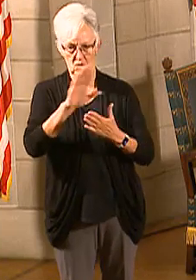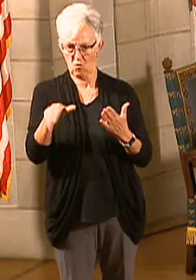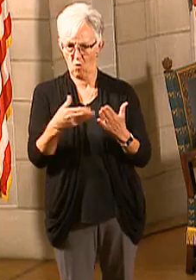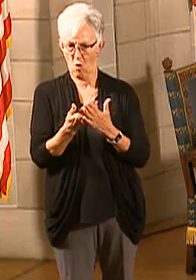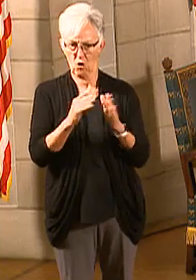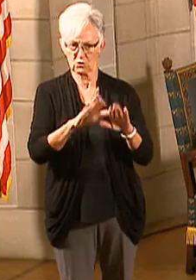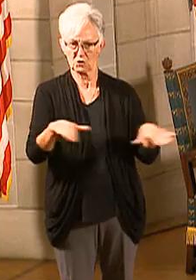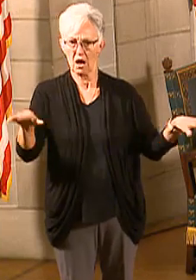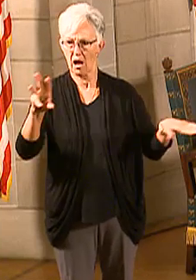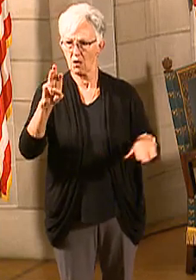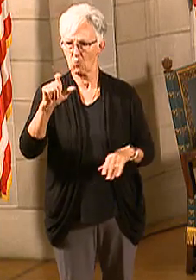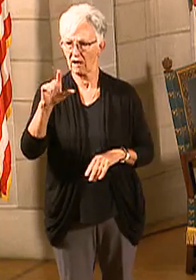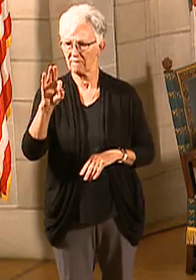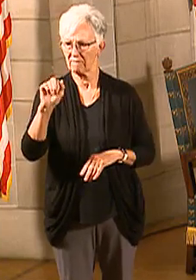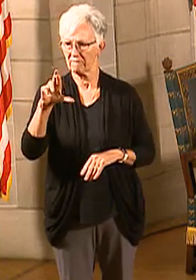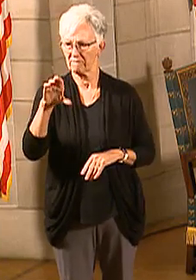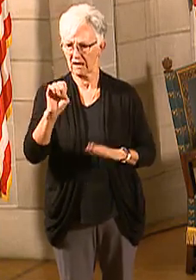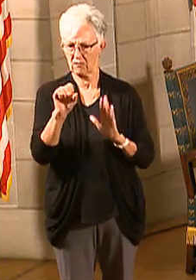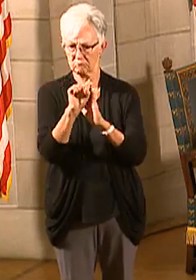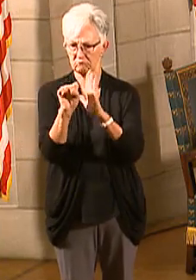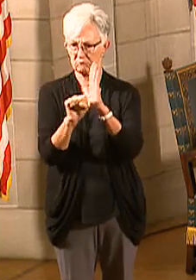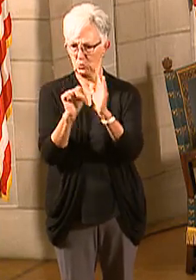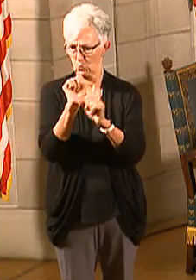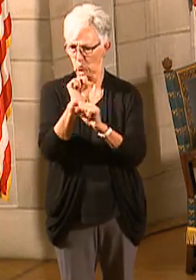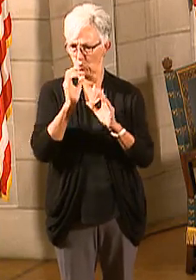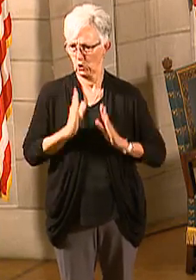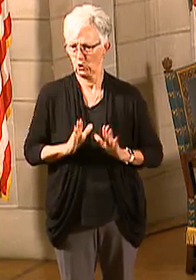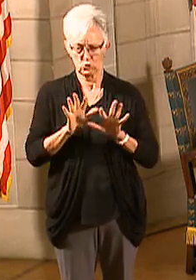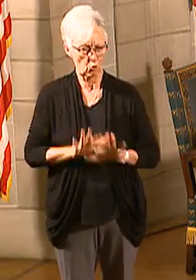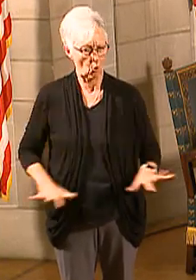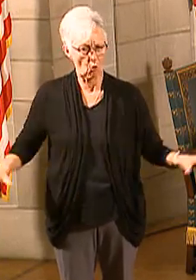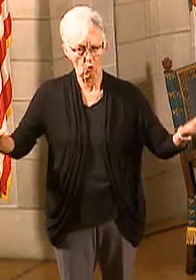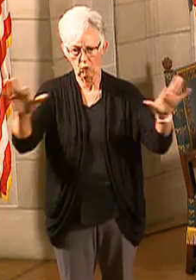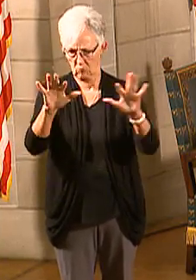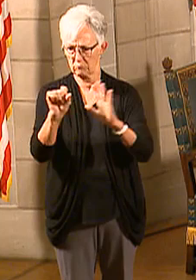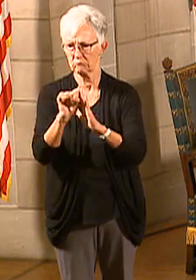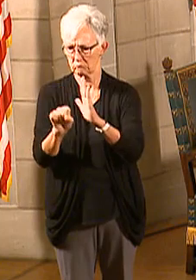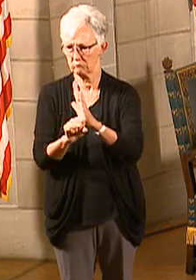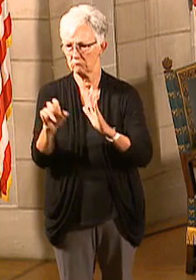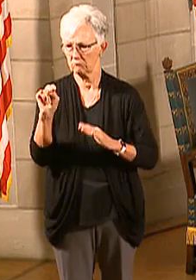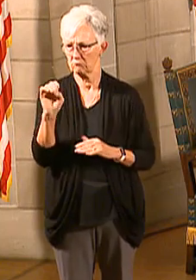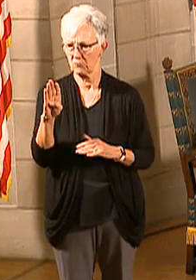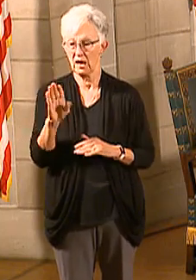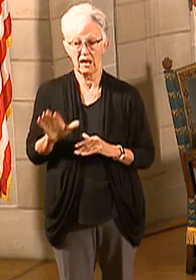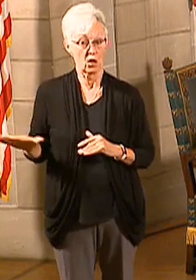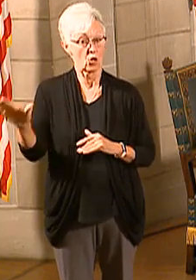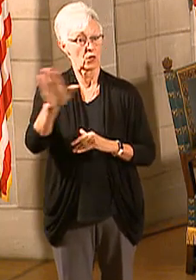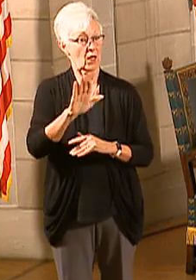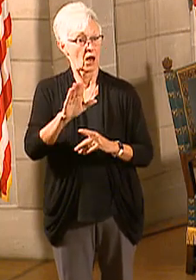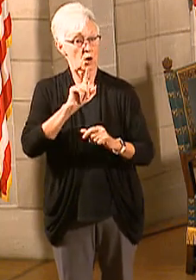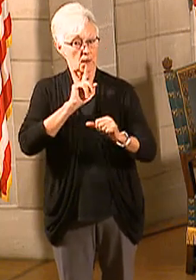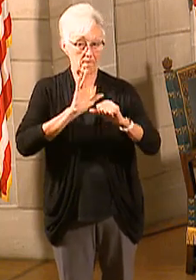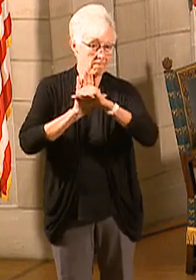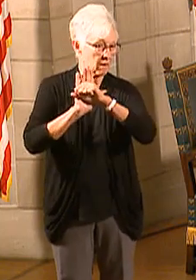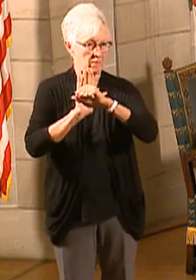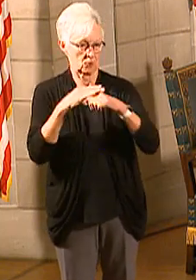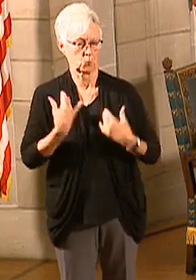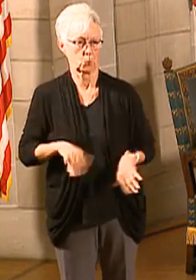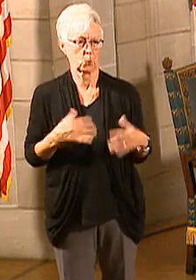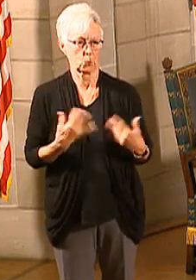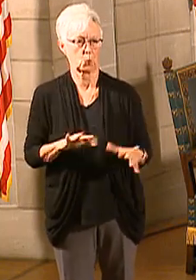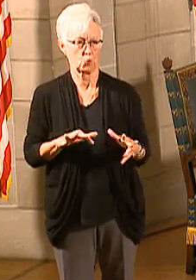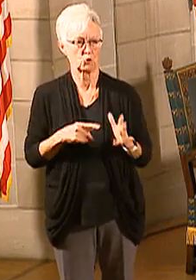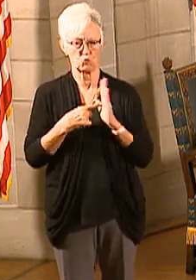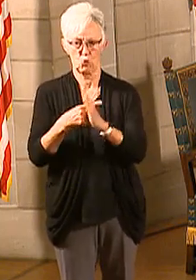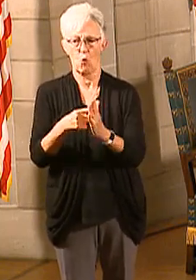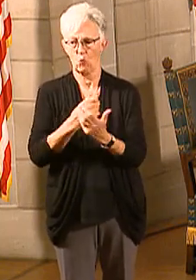teammates across the state. Your commitment to Nebraska's children and families provides so much love and support